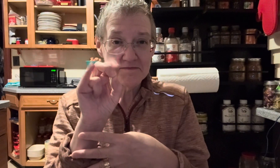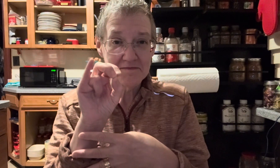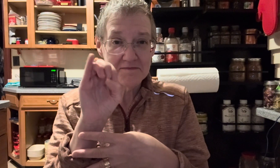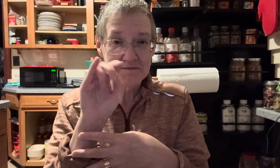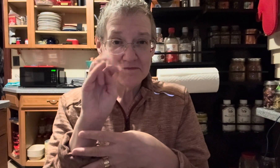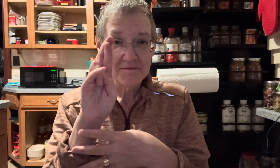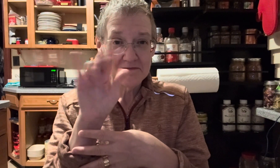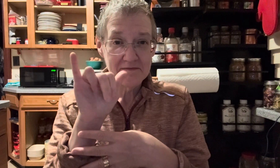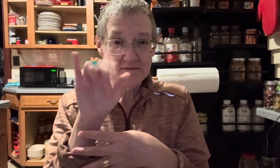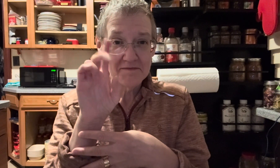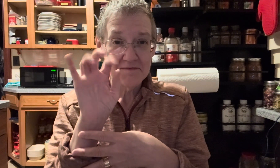dietary fiber,